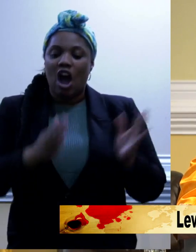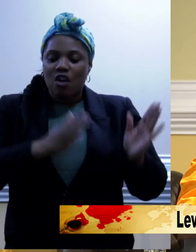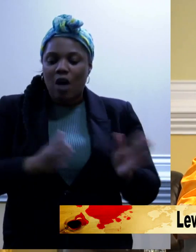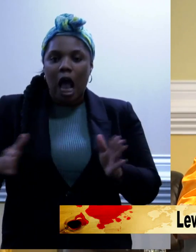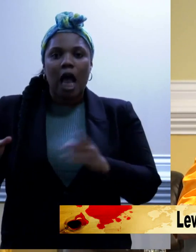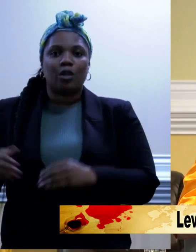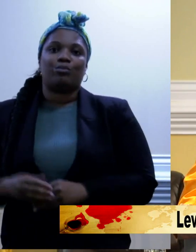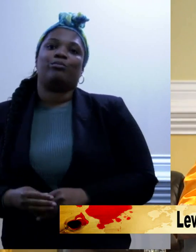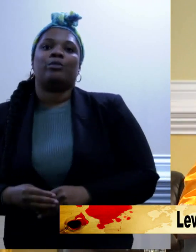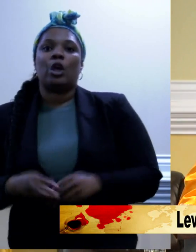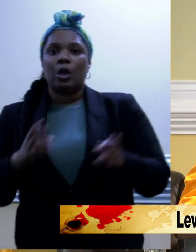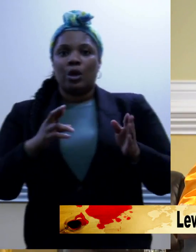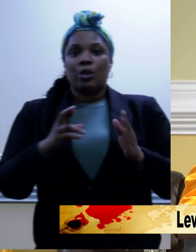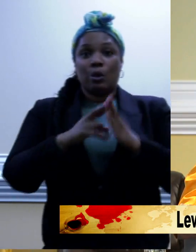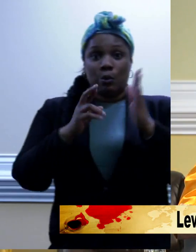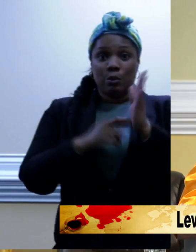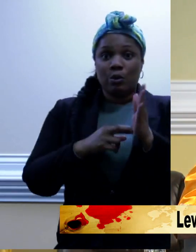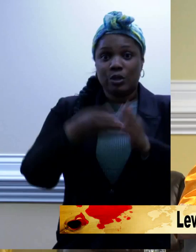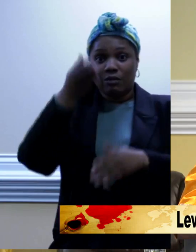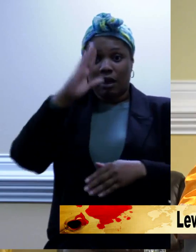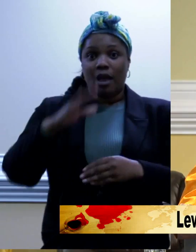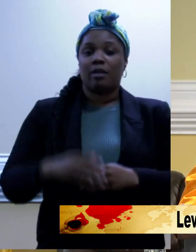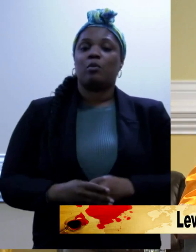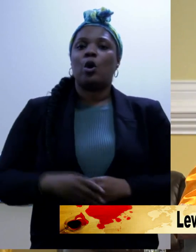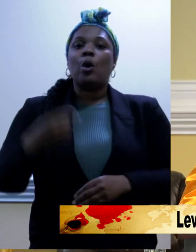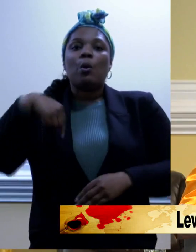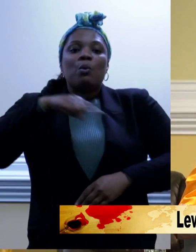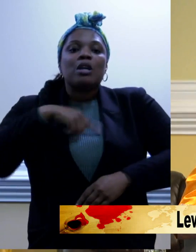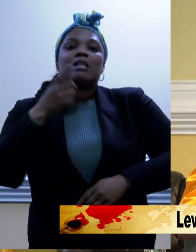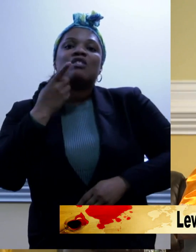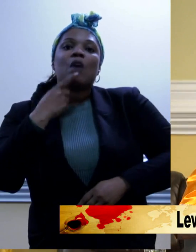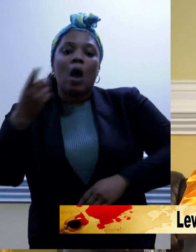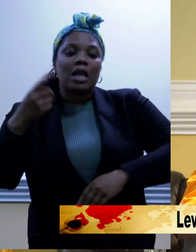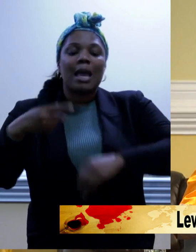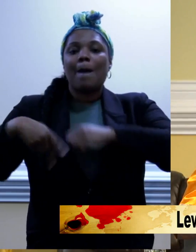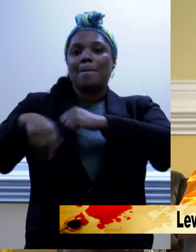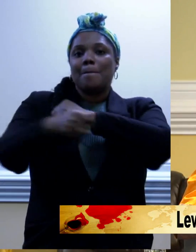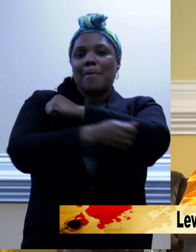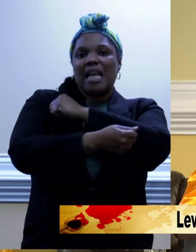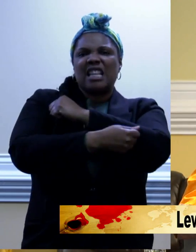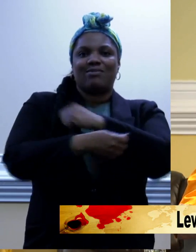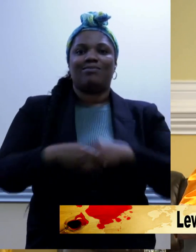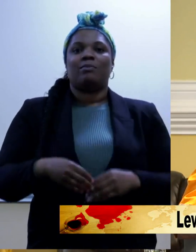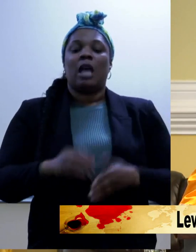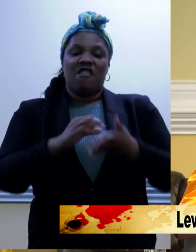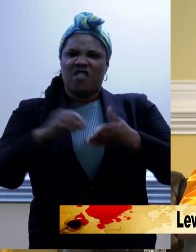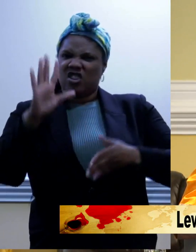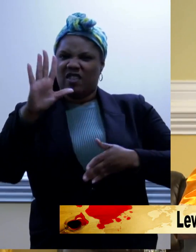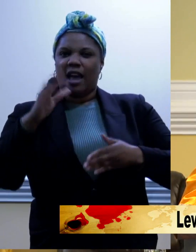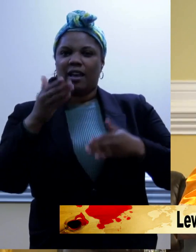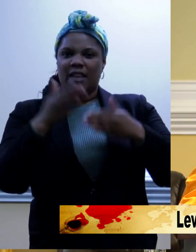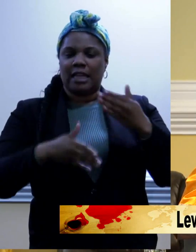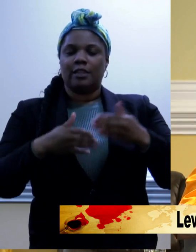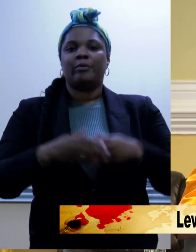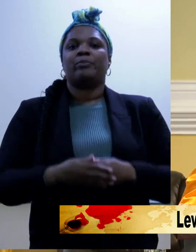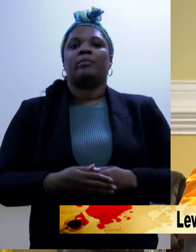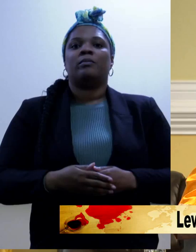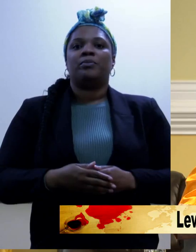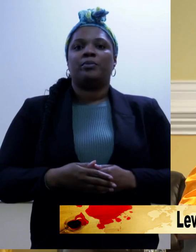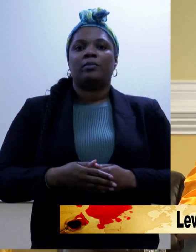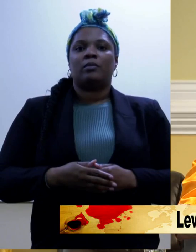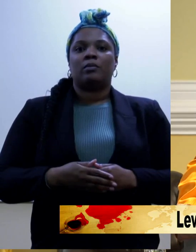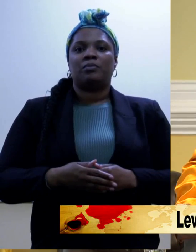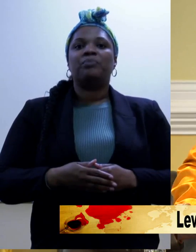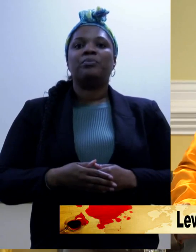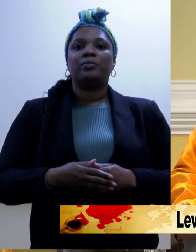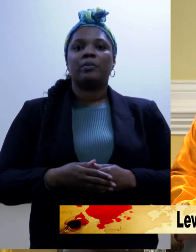So we are talking here the Passover. What verse were we? That was verse 5. Go ahead, verse 5? That was the end of